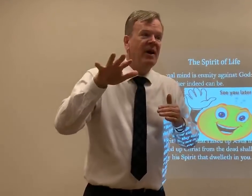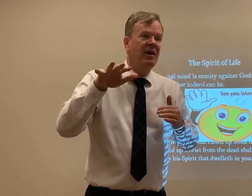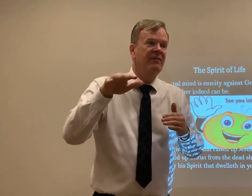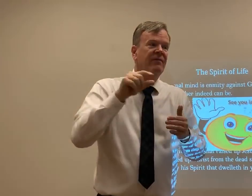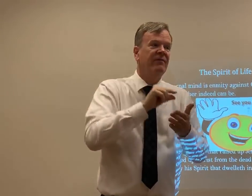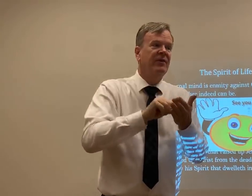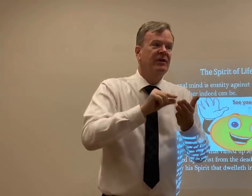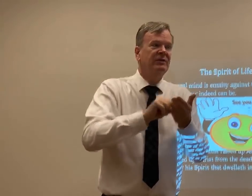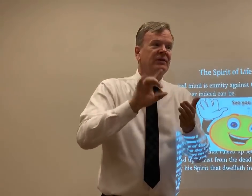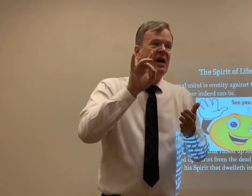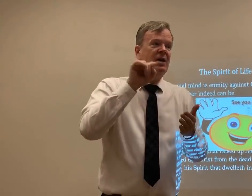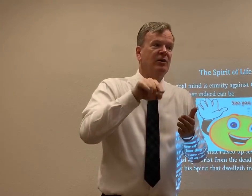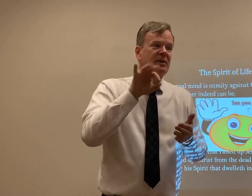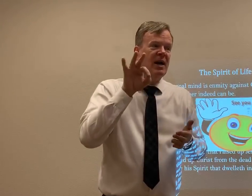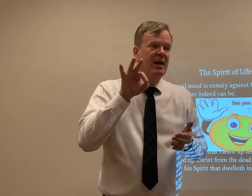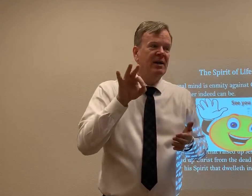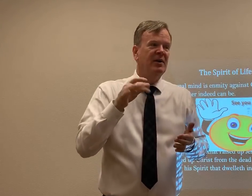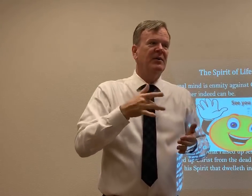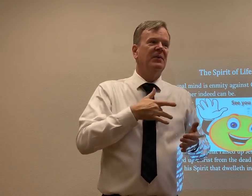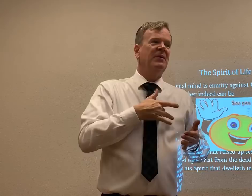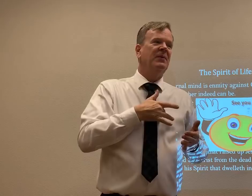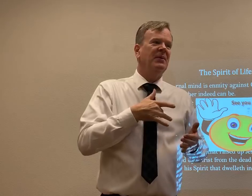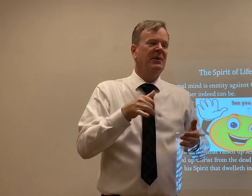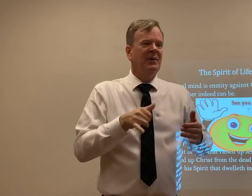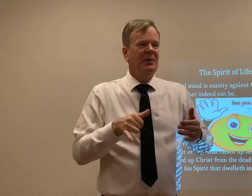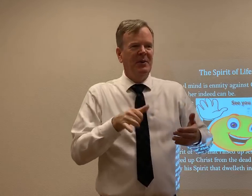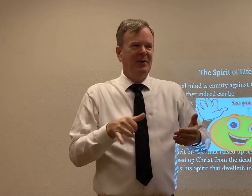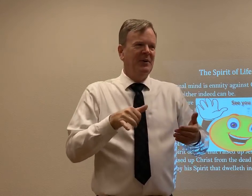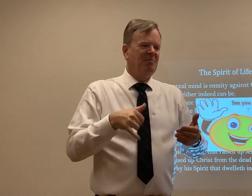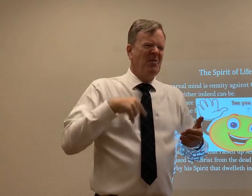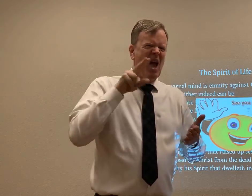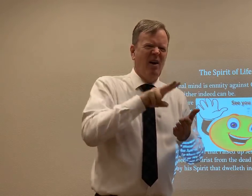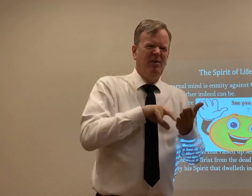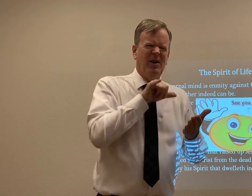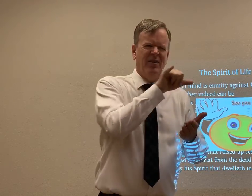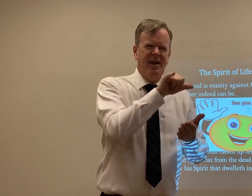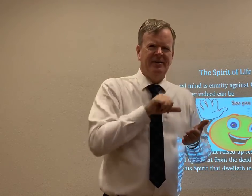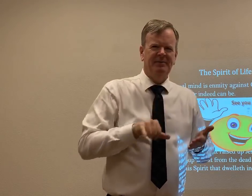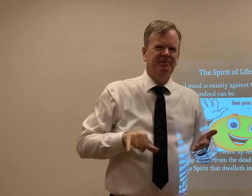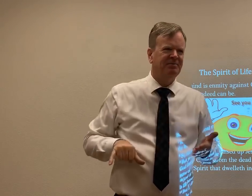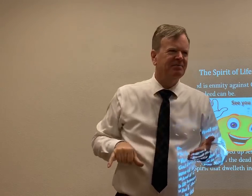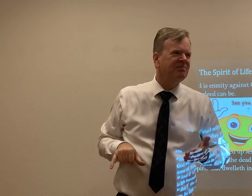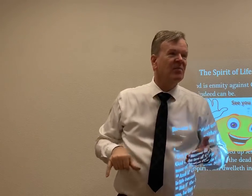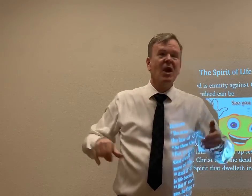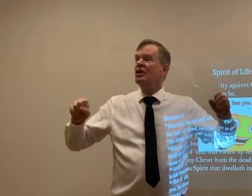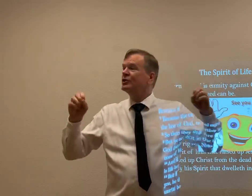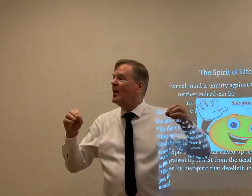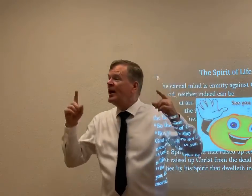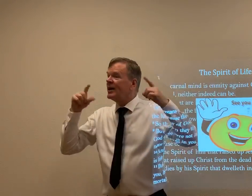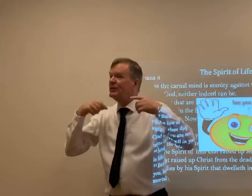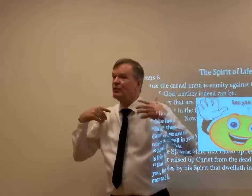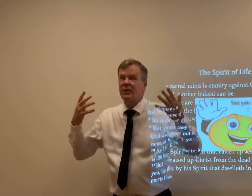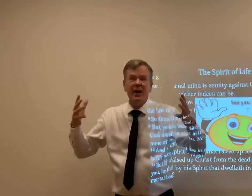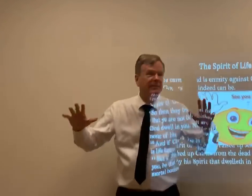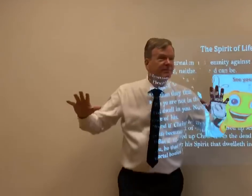Isaiah 55, verse 8 through 9. It's touched me. It's incredible. Yes, I'll have to read that. I'll have to read that. So I guess we are